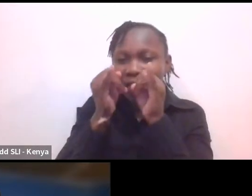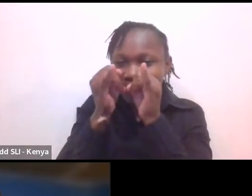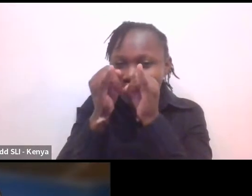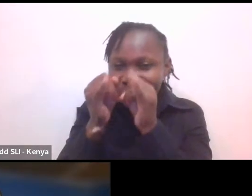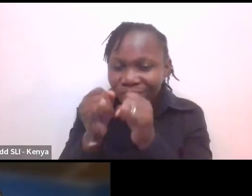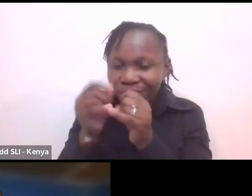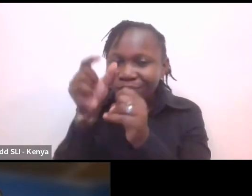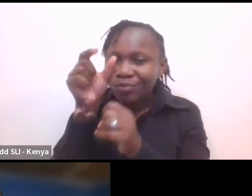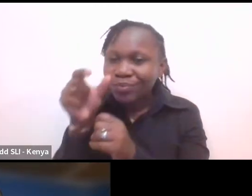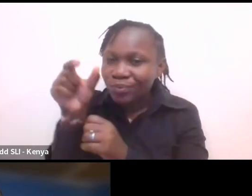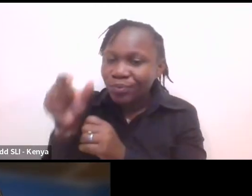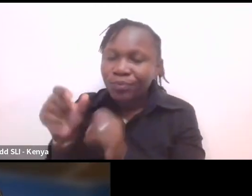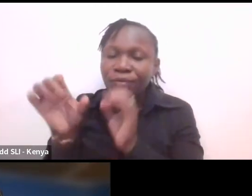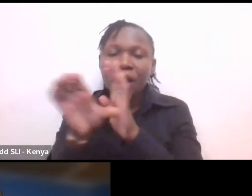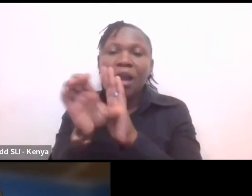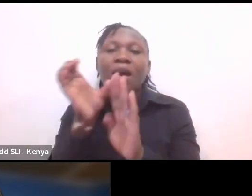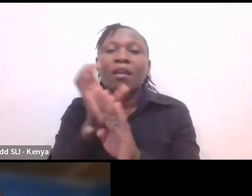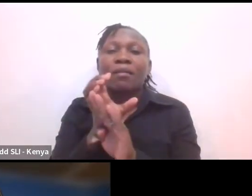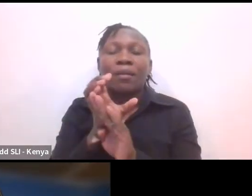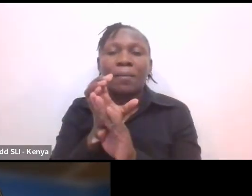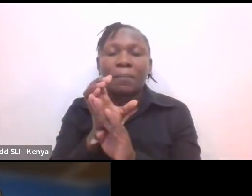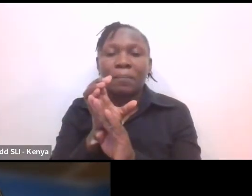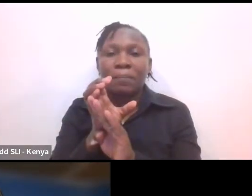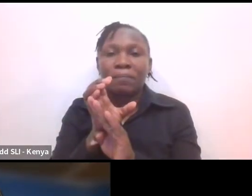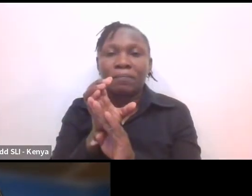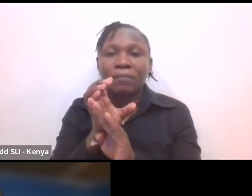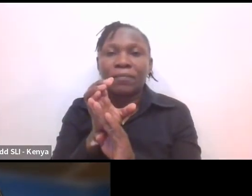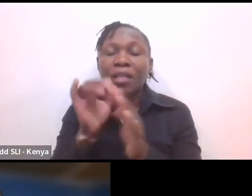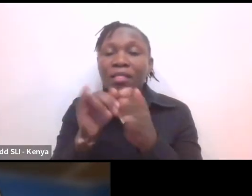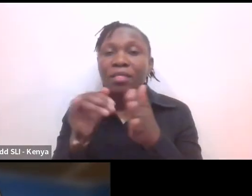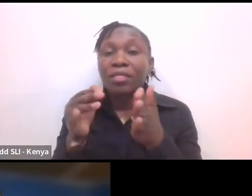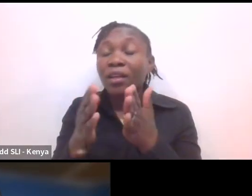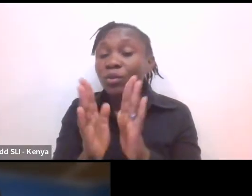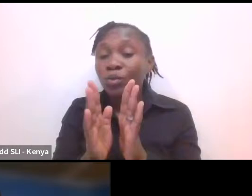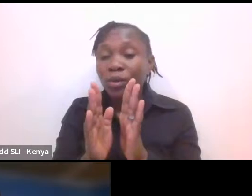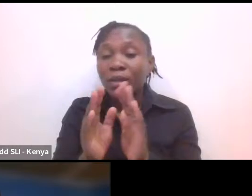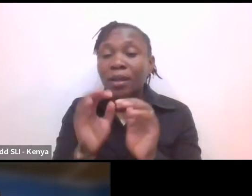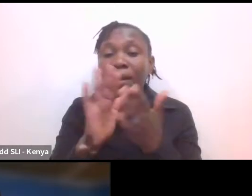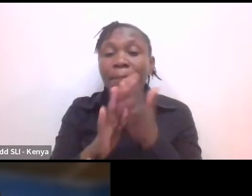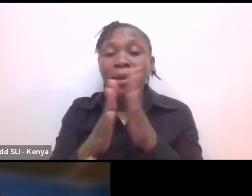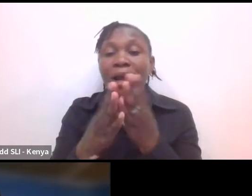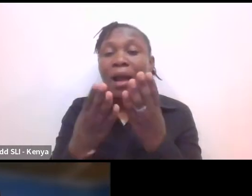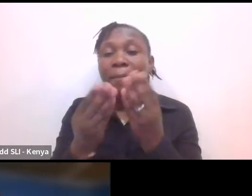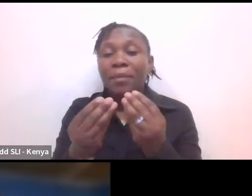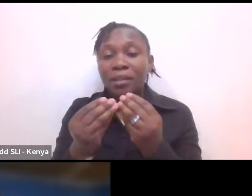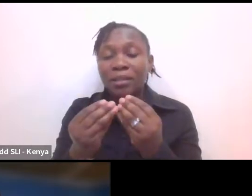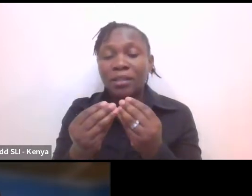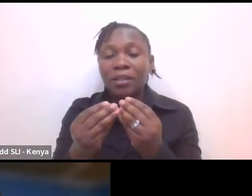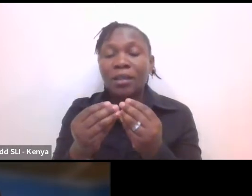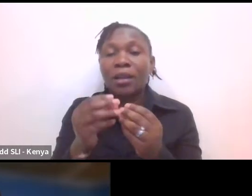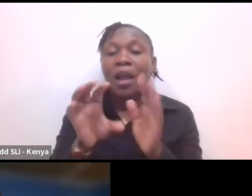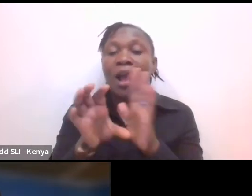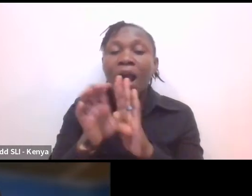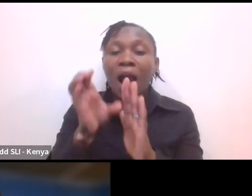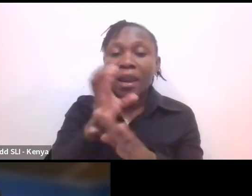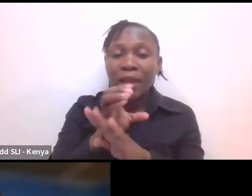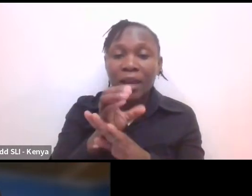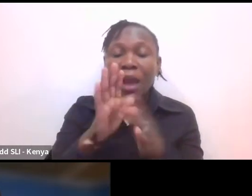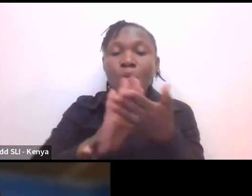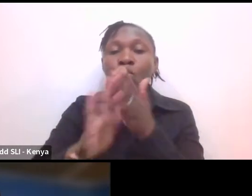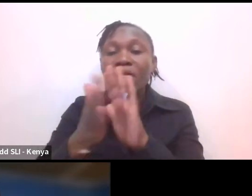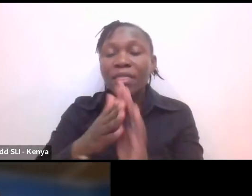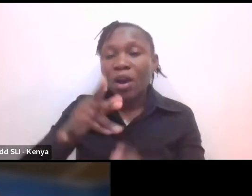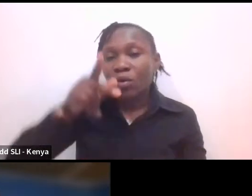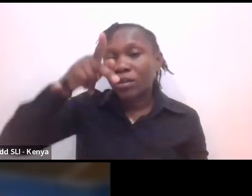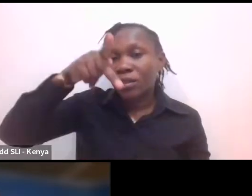that curriculum without pedagogy is nothing. Never be Procrustes. As you build your